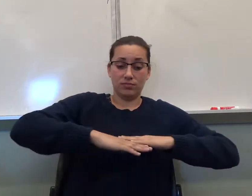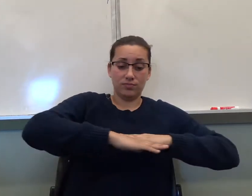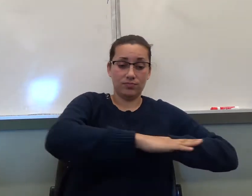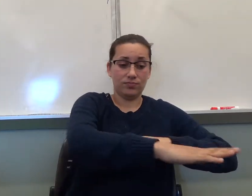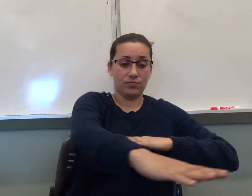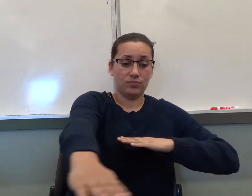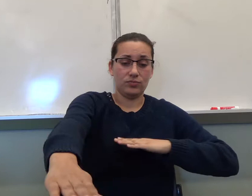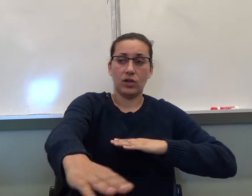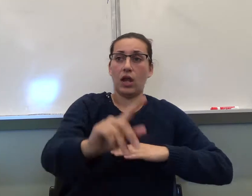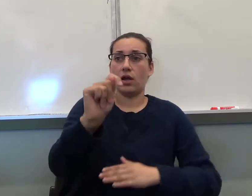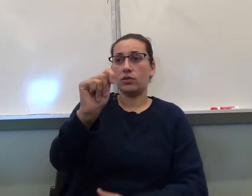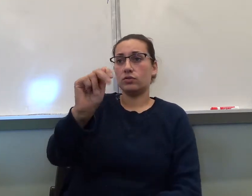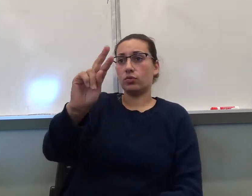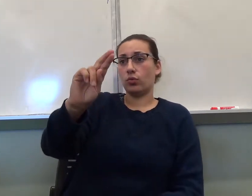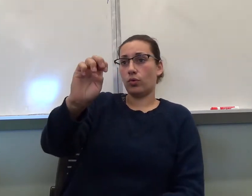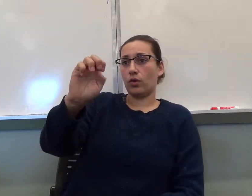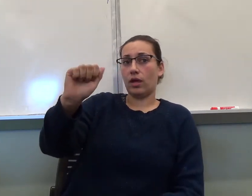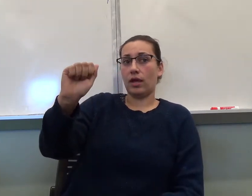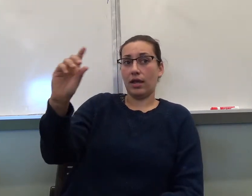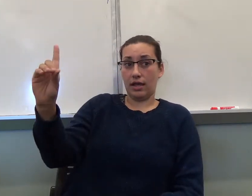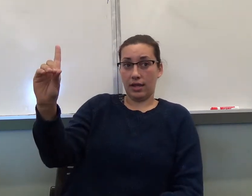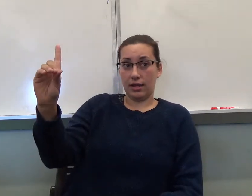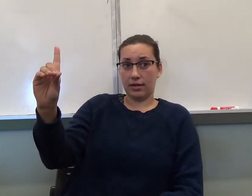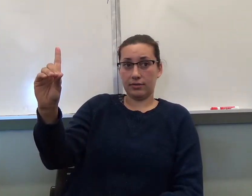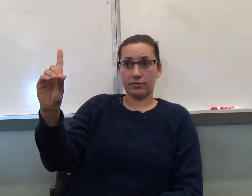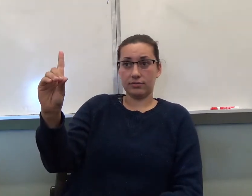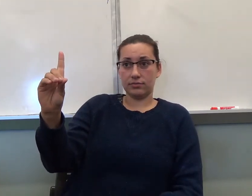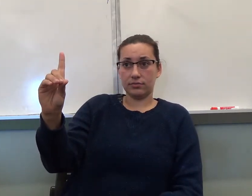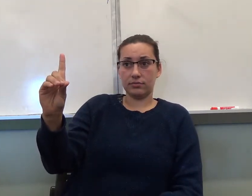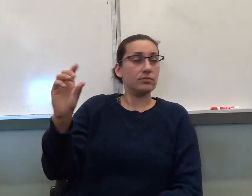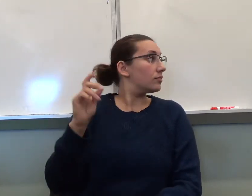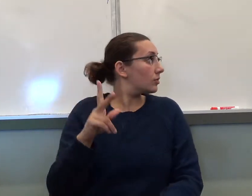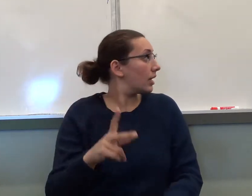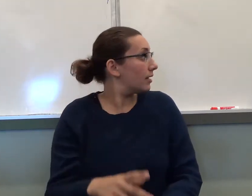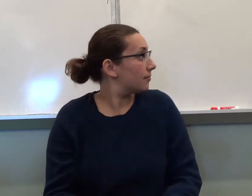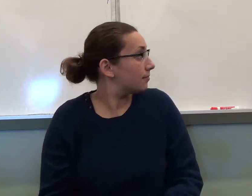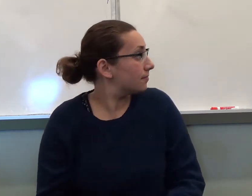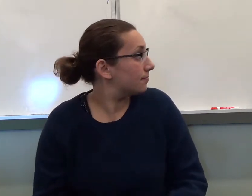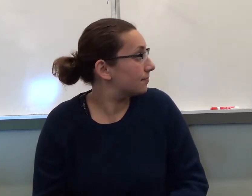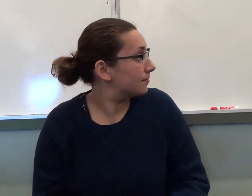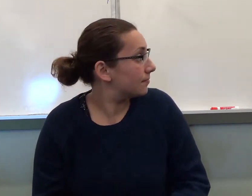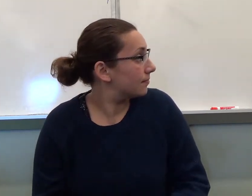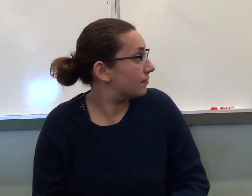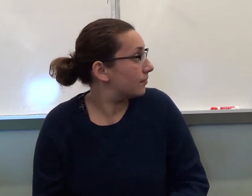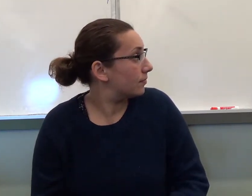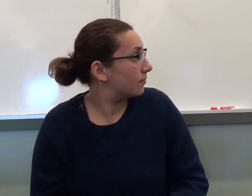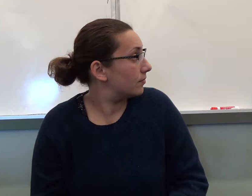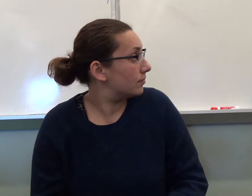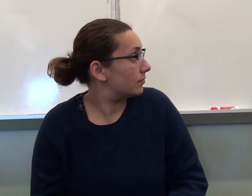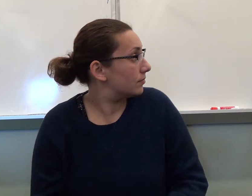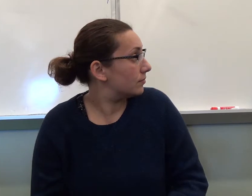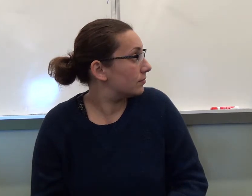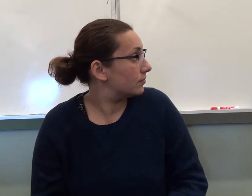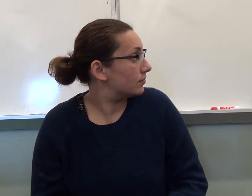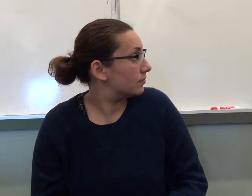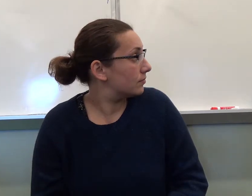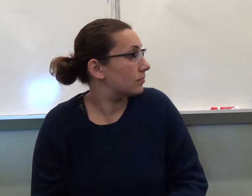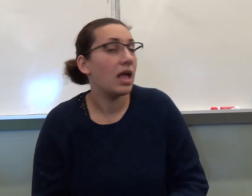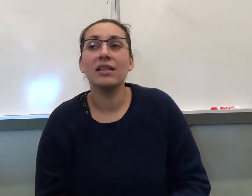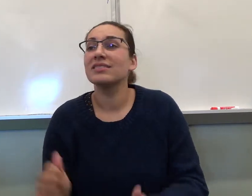edge, which makes sense because that's where people tend to step on a step. Okay, this is a distance of 4